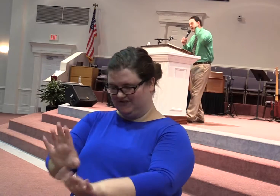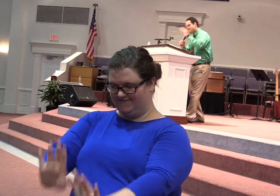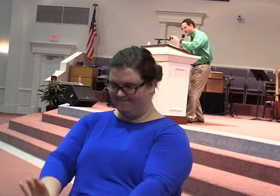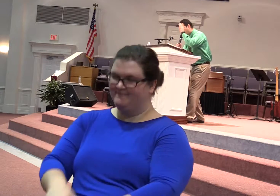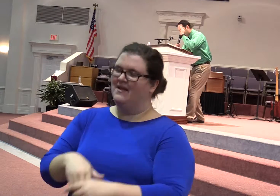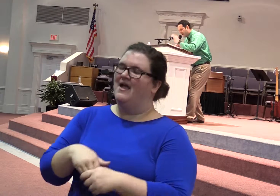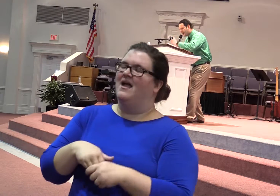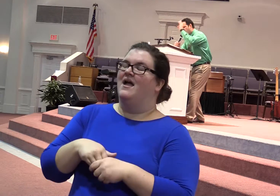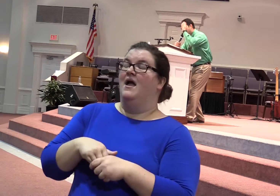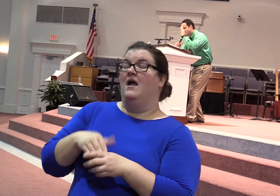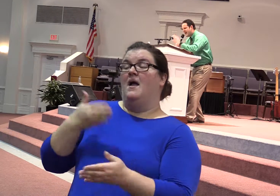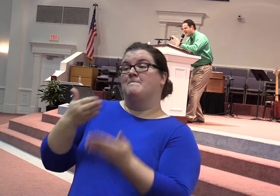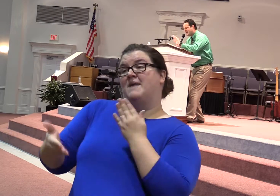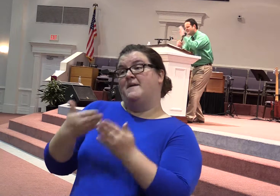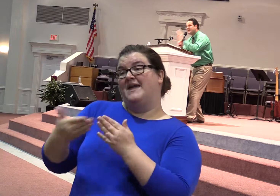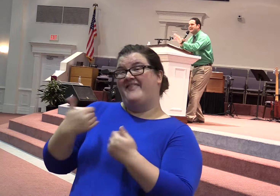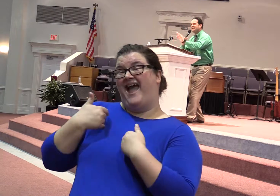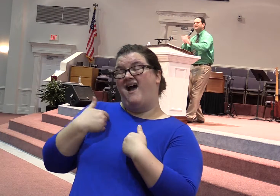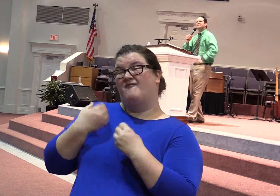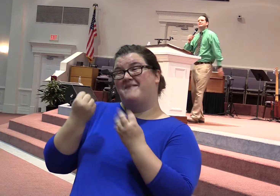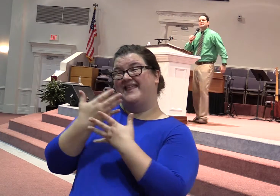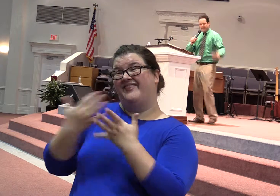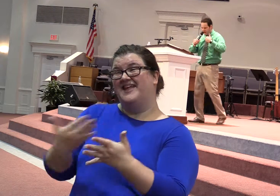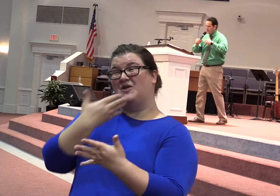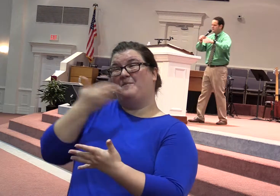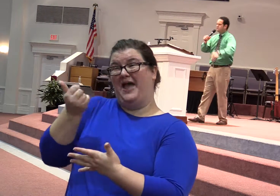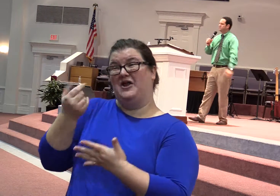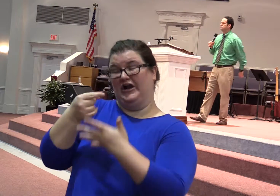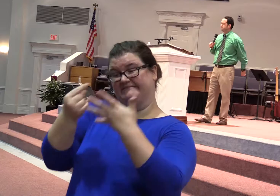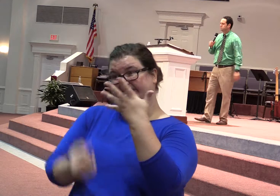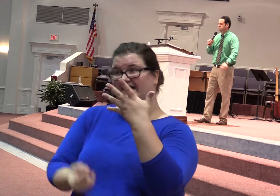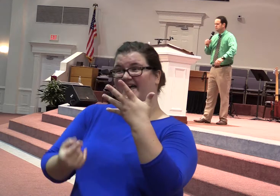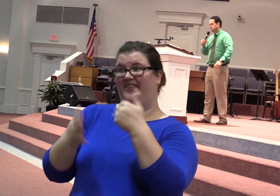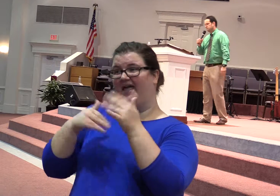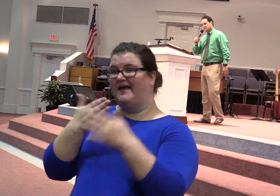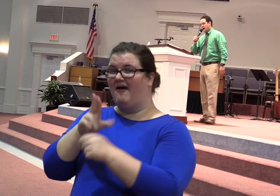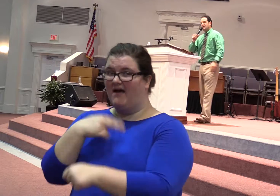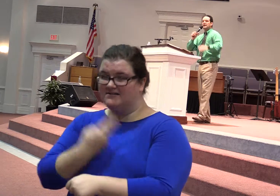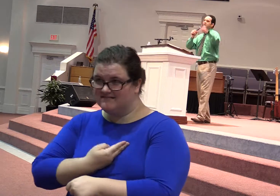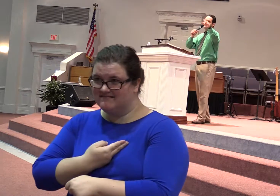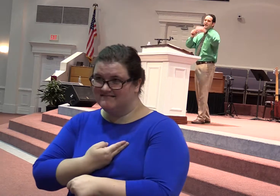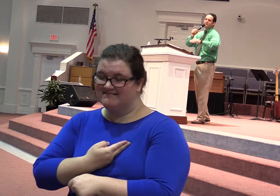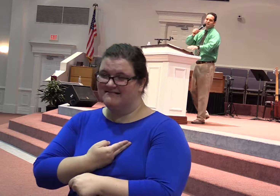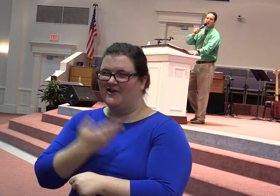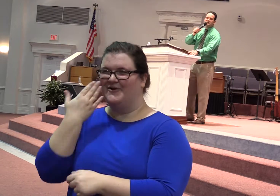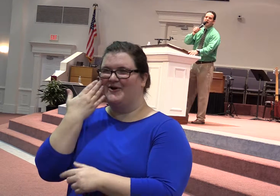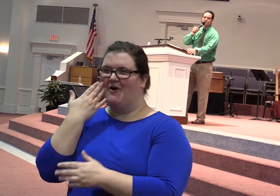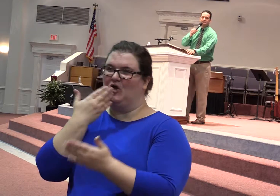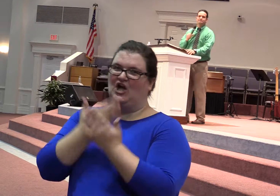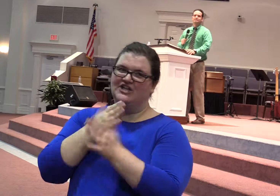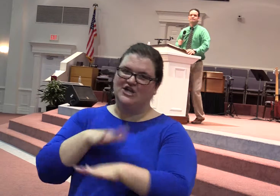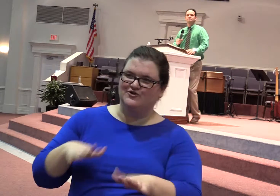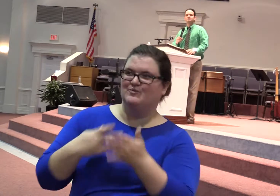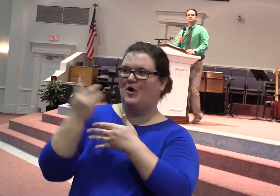They may be much better in many things than us, but I'm not living the apostolic